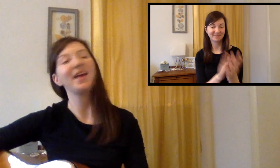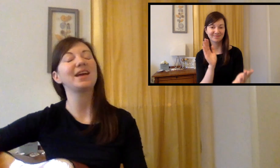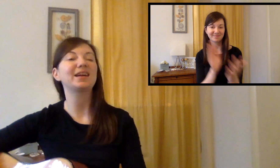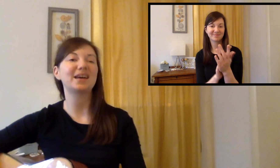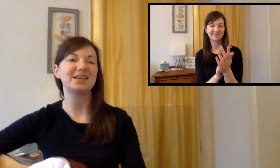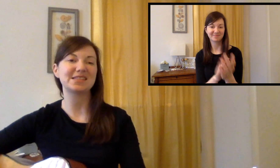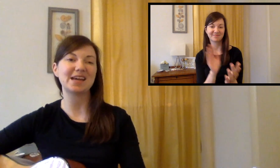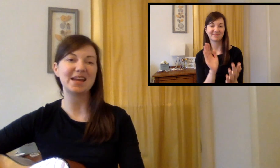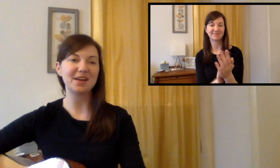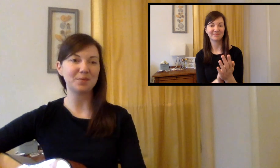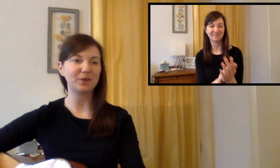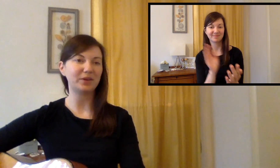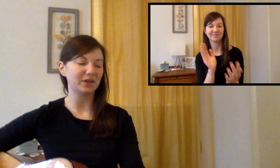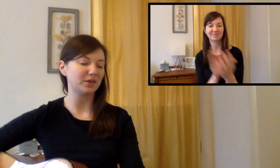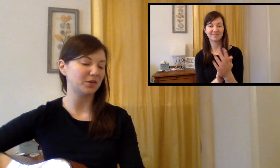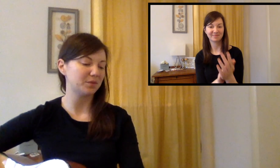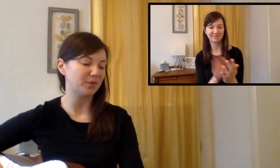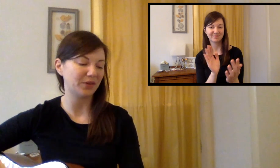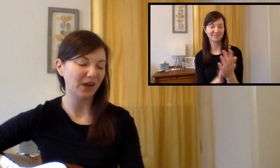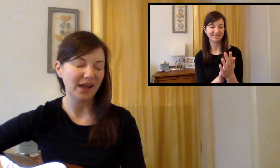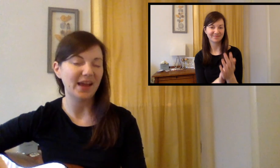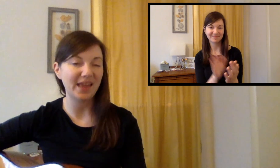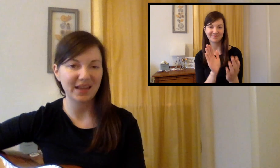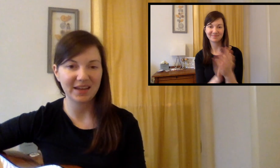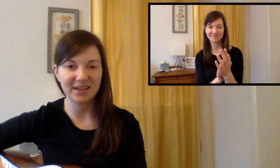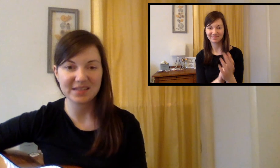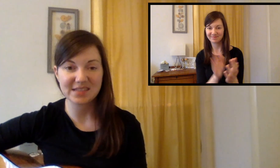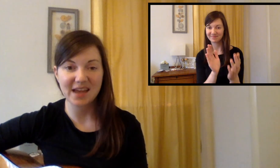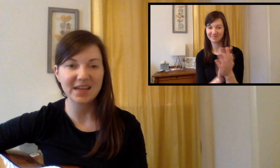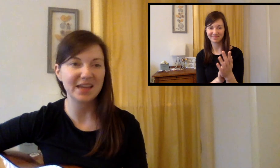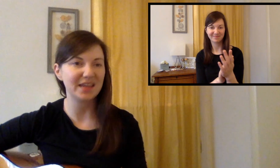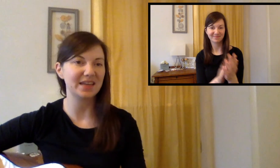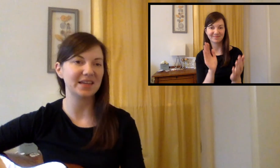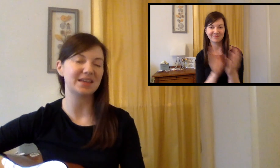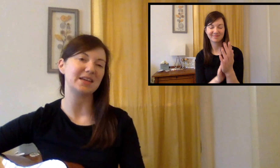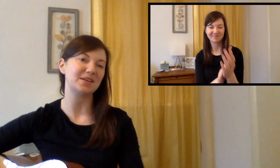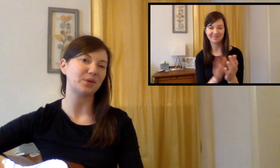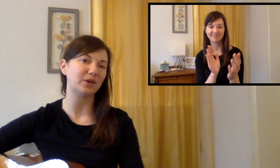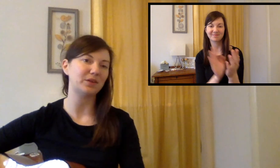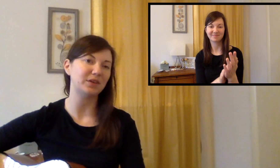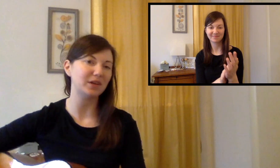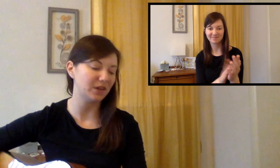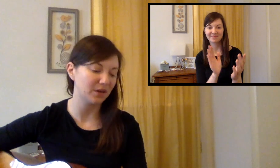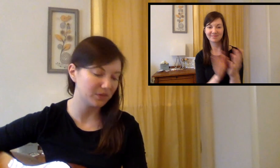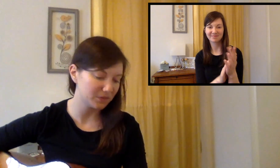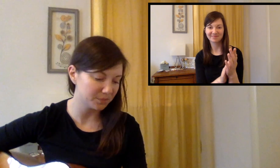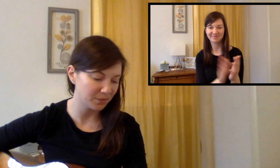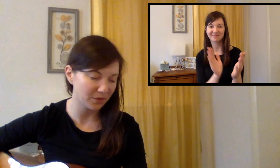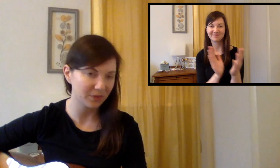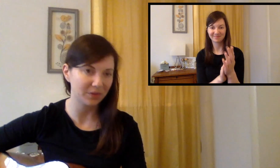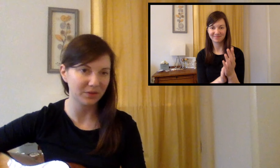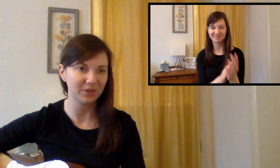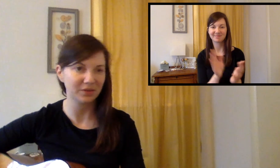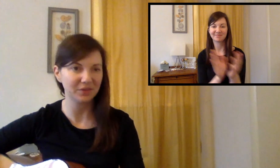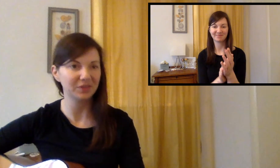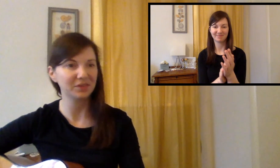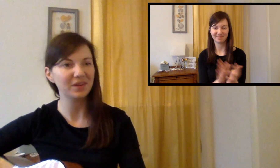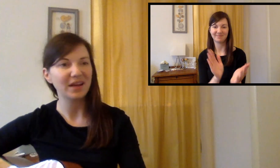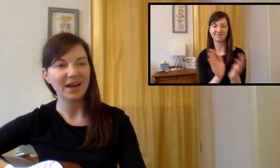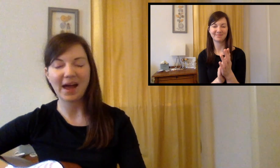ain't gonna study war no more. I ain't gonna study war no more. I